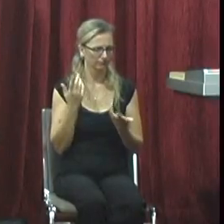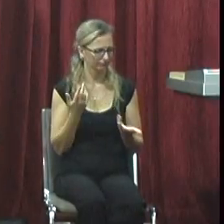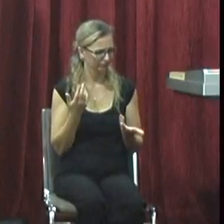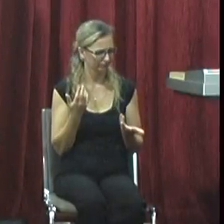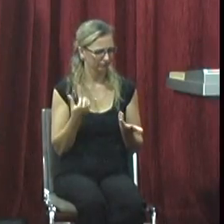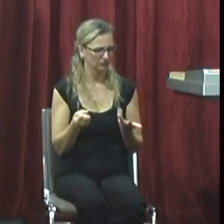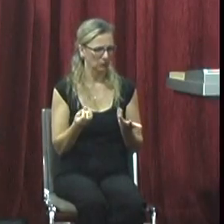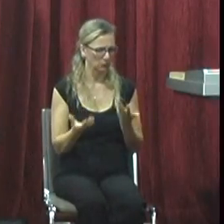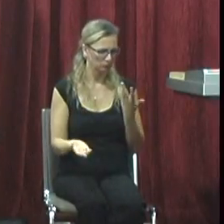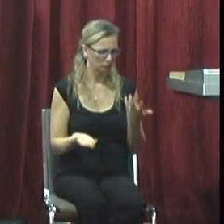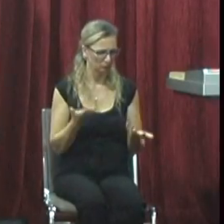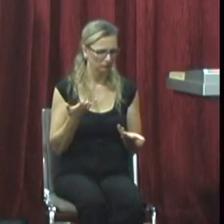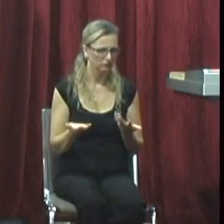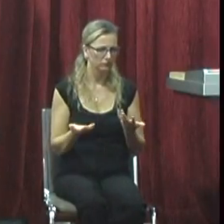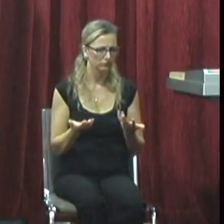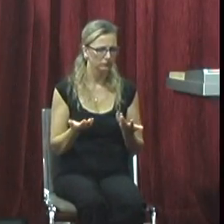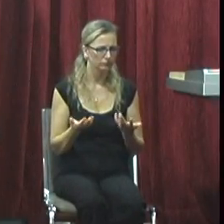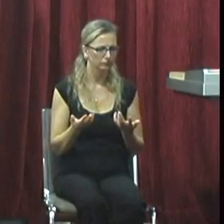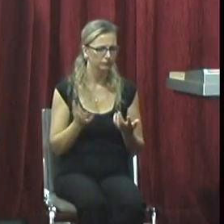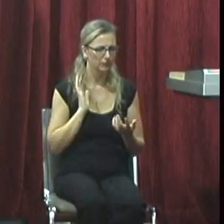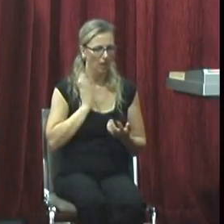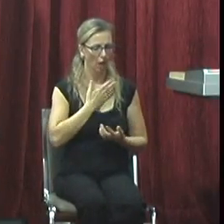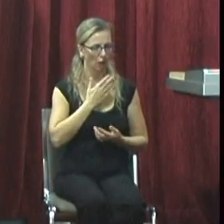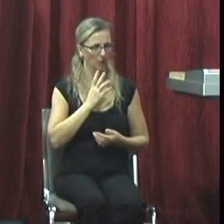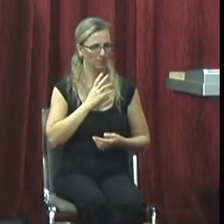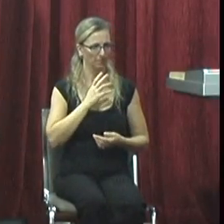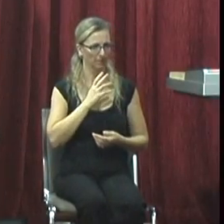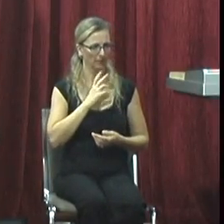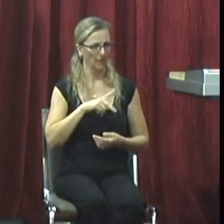So the immediate application is